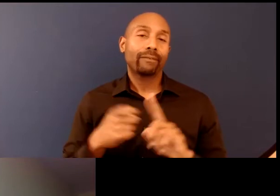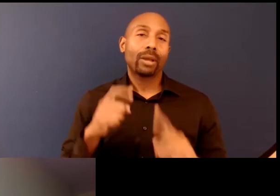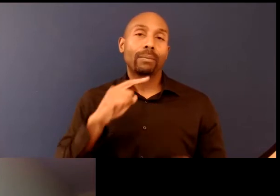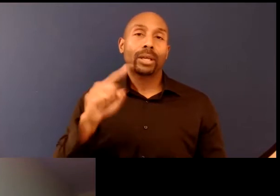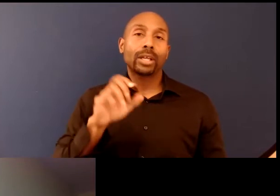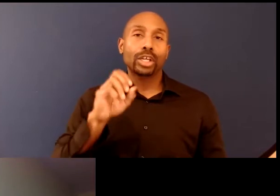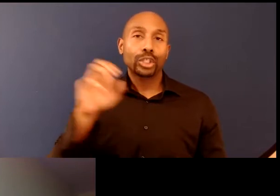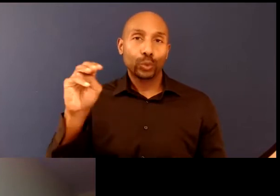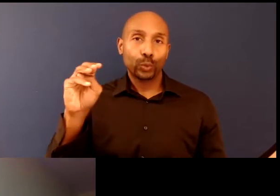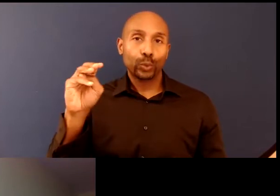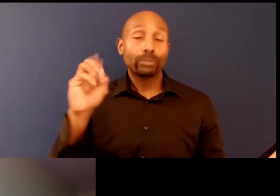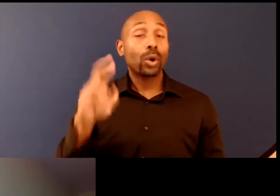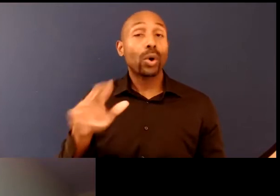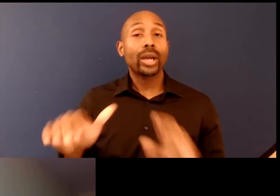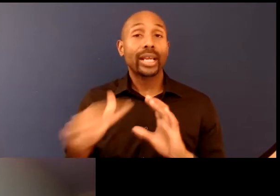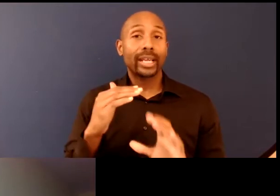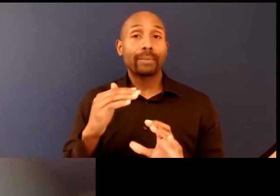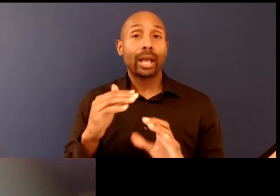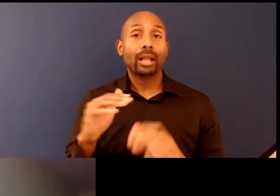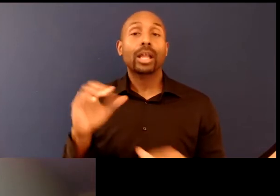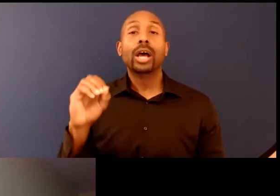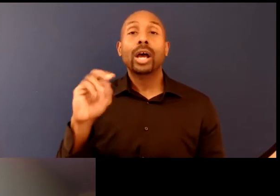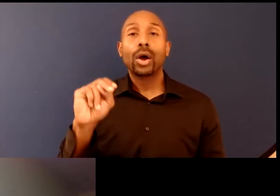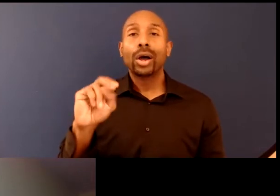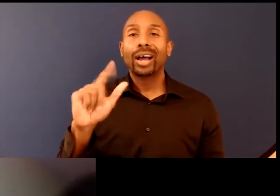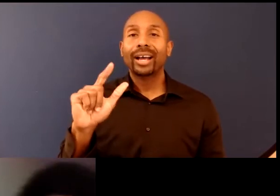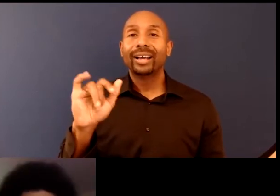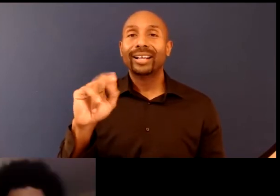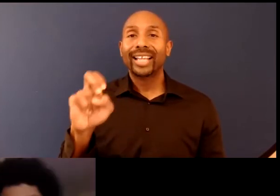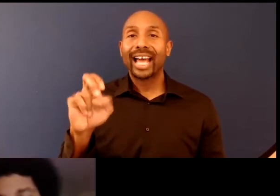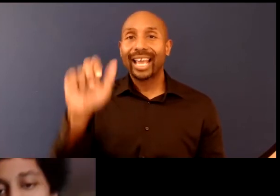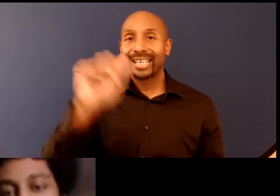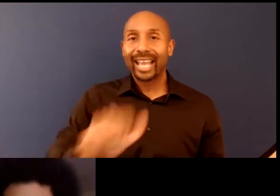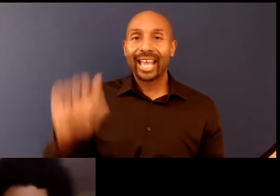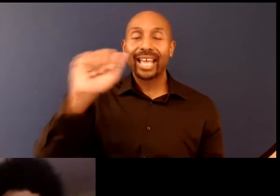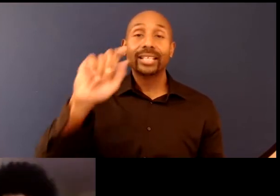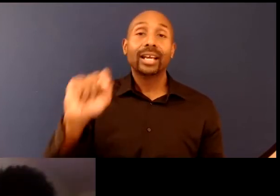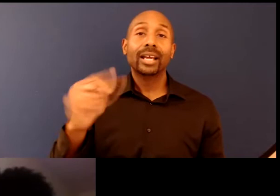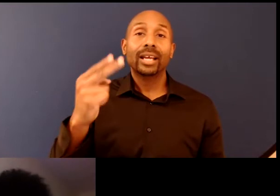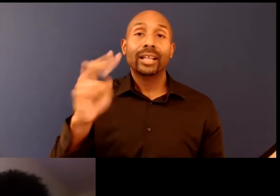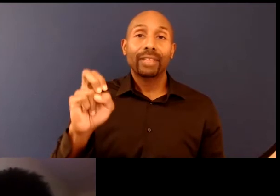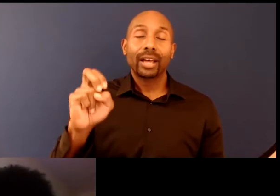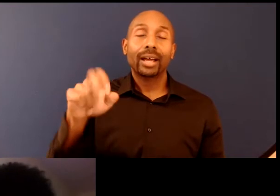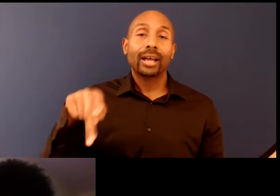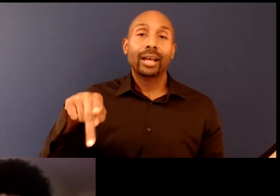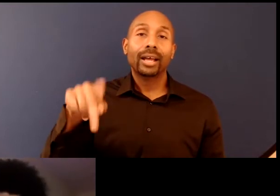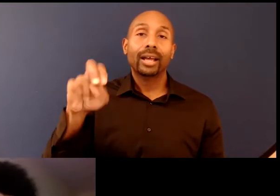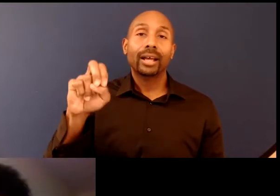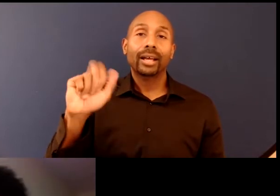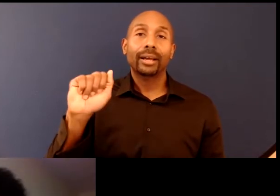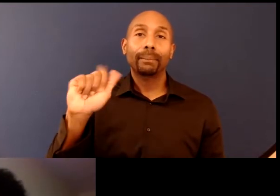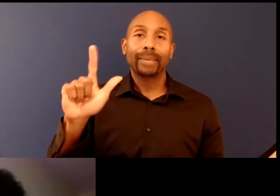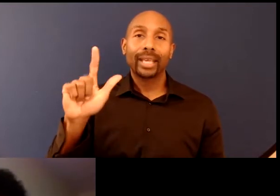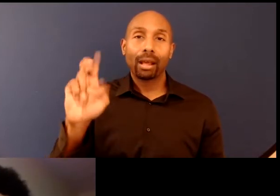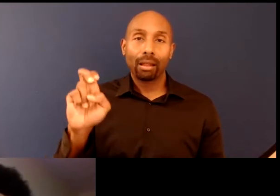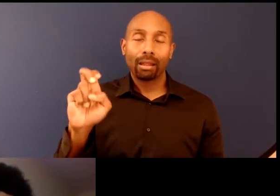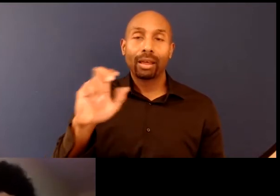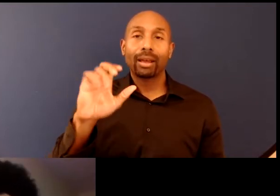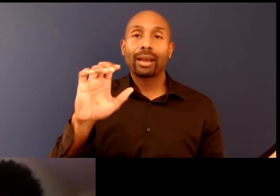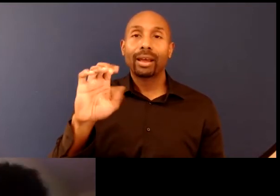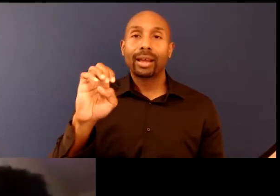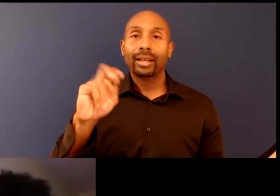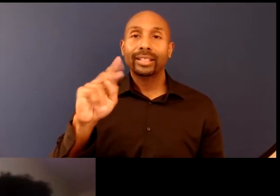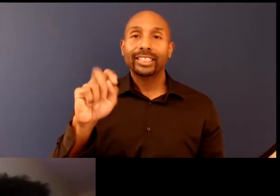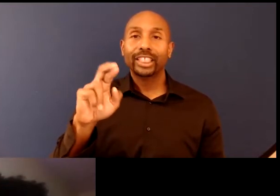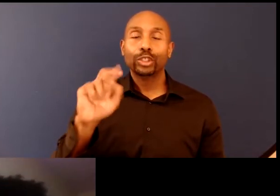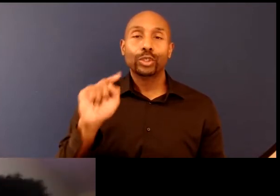also email online at the Peale Center, P-E-A-L-E center.org. And you can reach